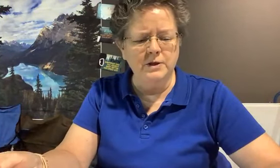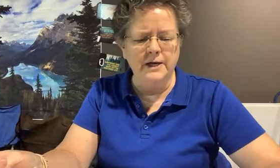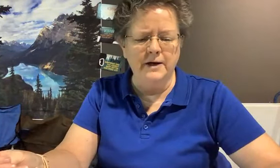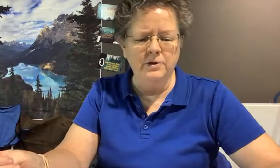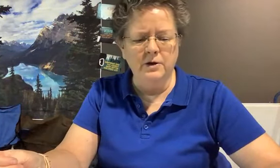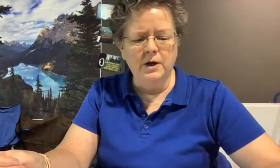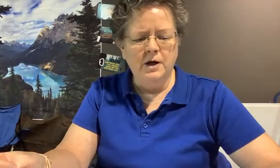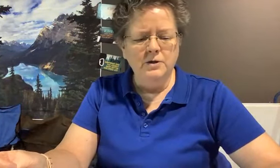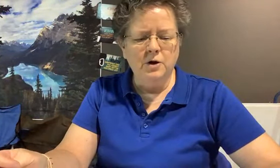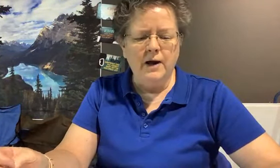in Daniel. So